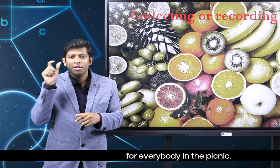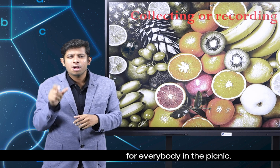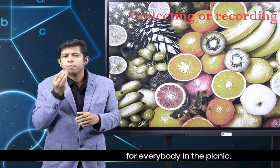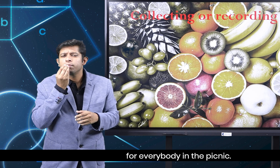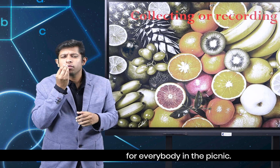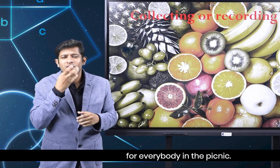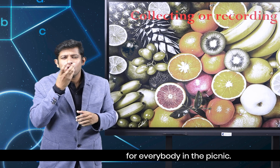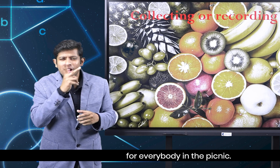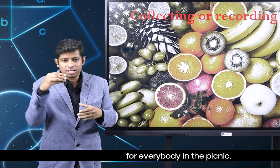picnic.